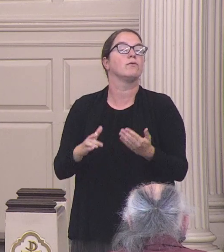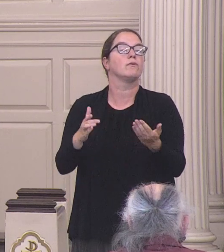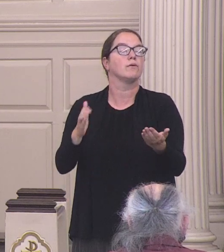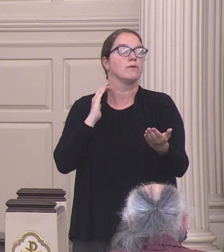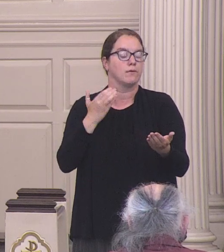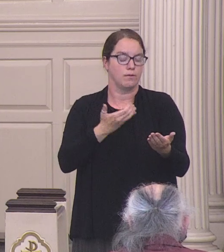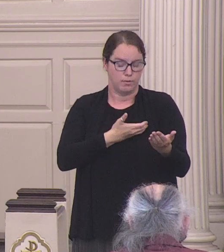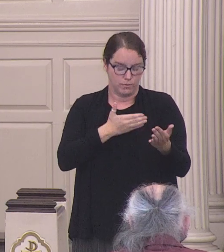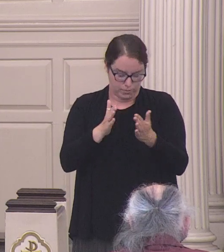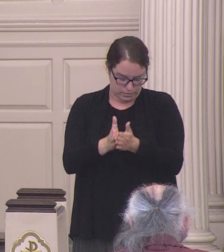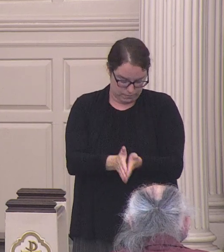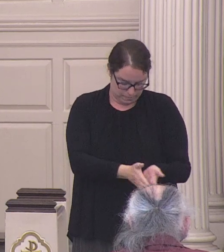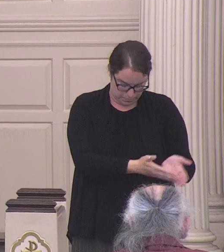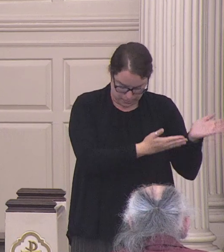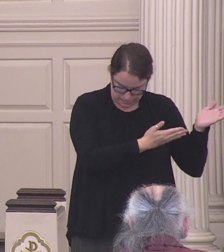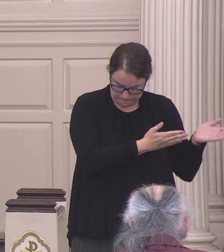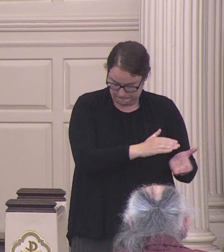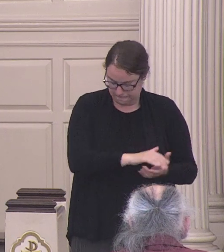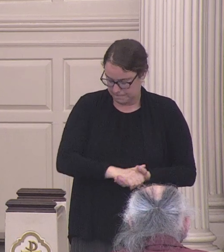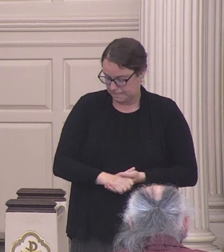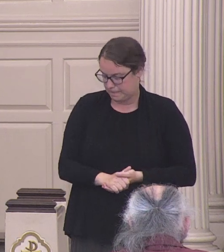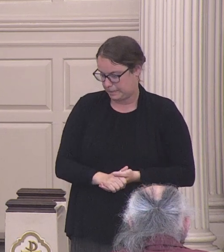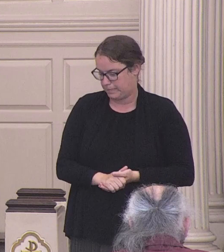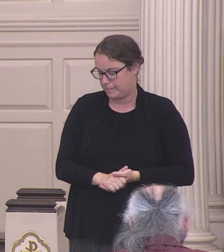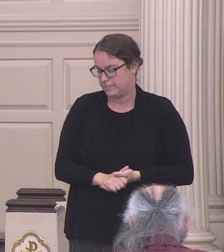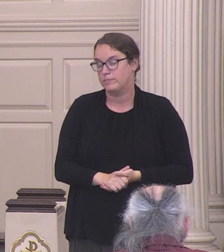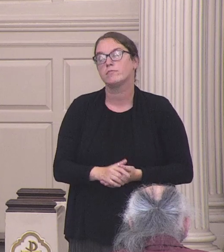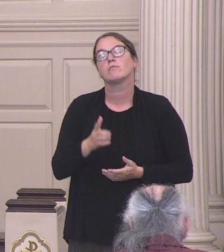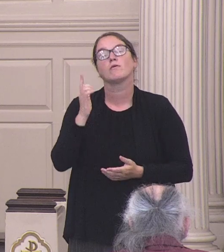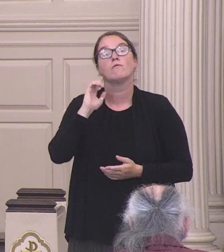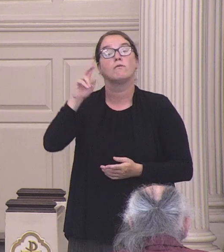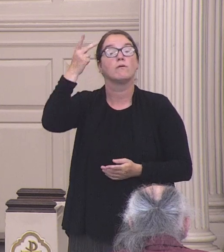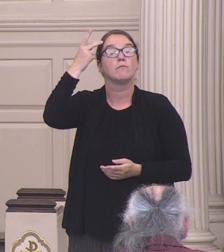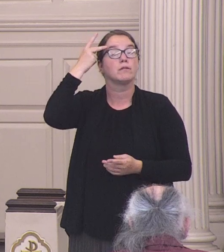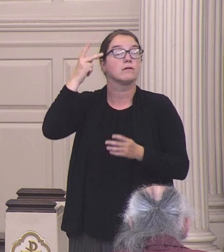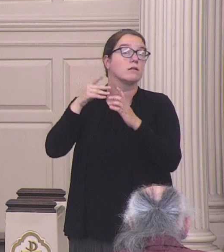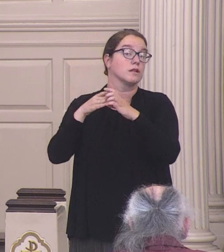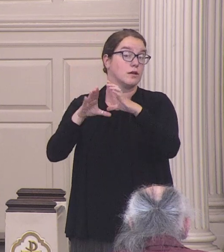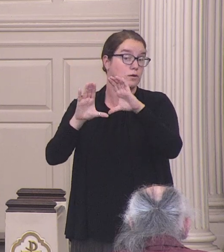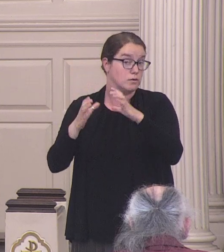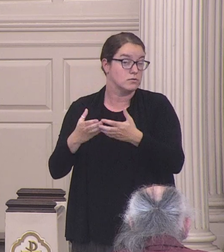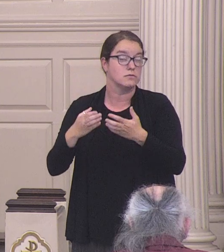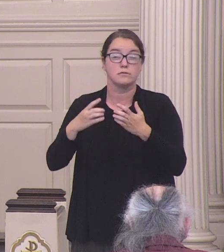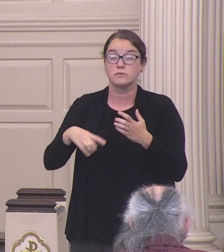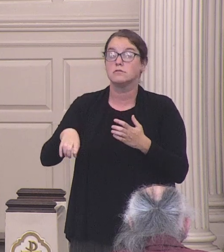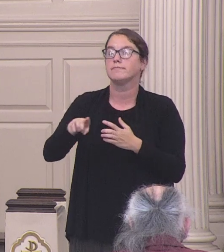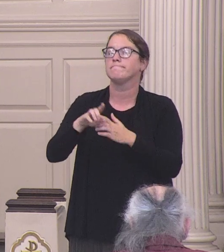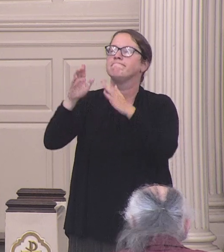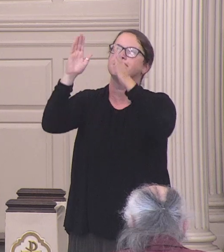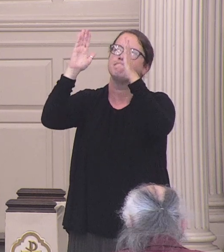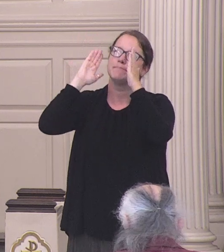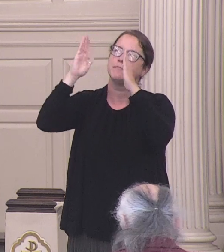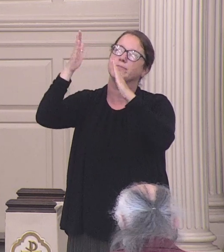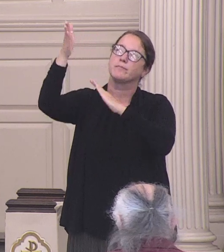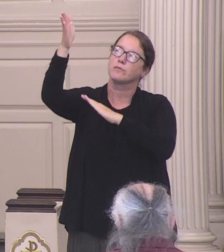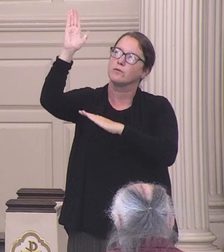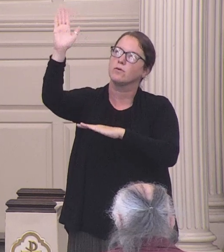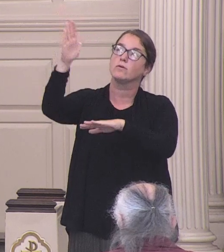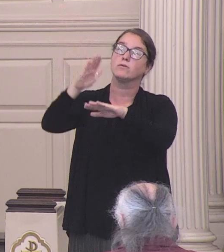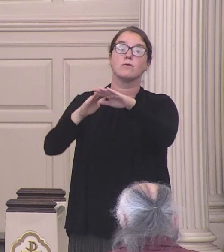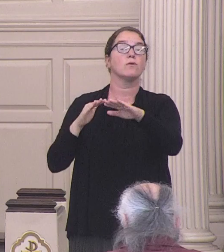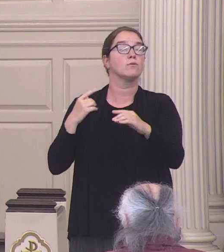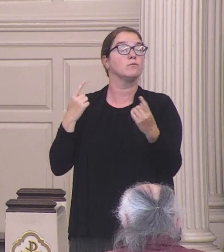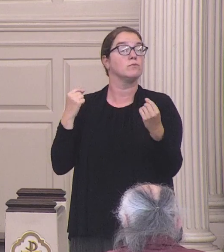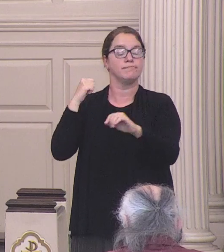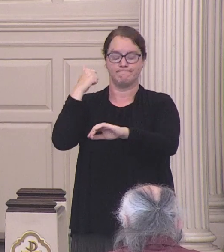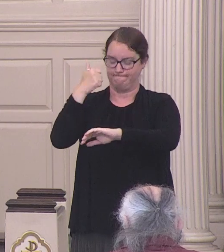For our political leaders, that they heed the calling of God to build a